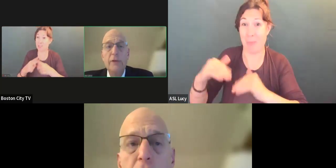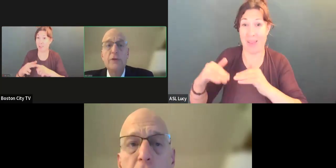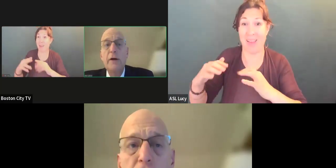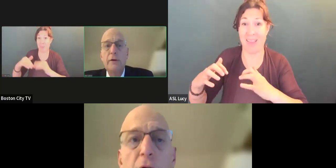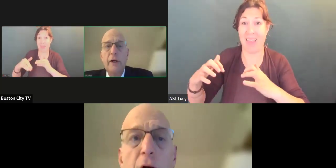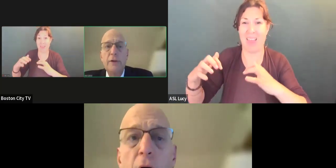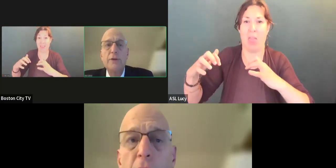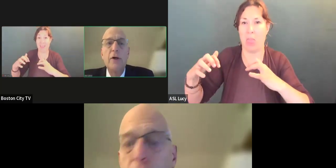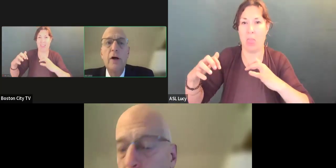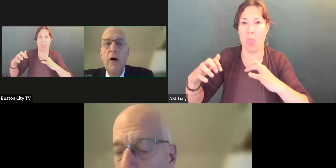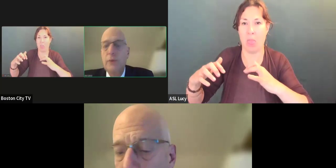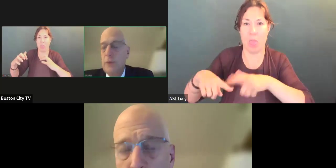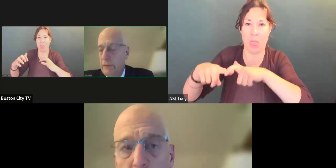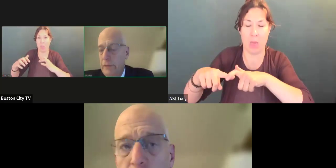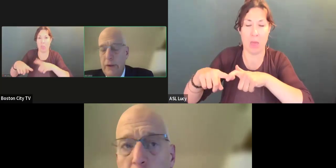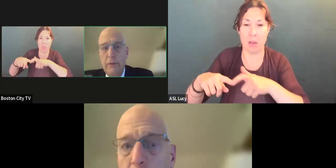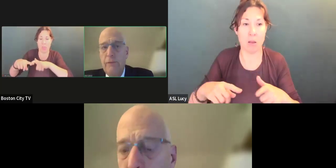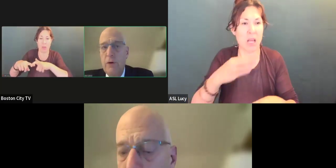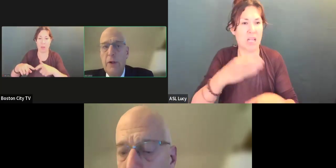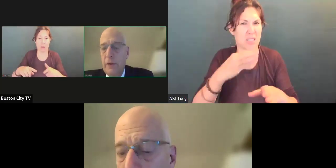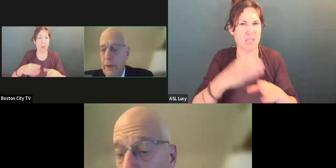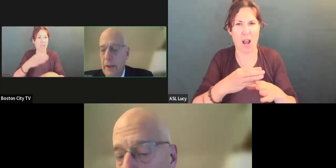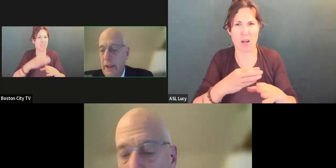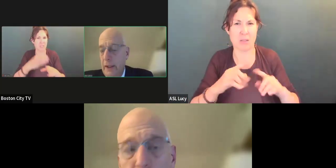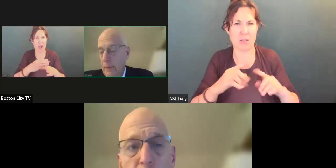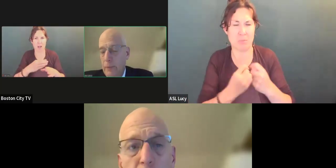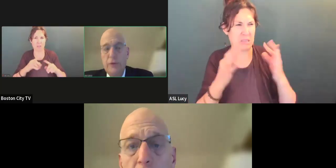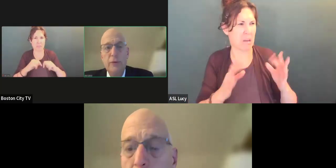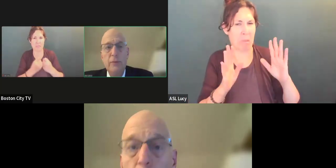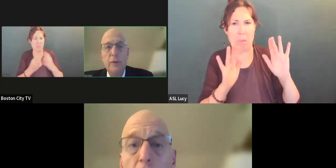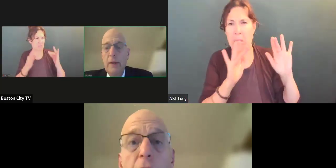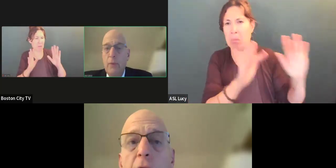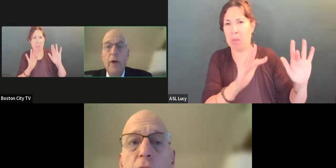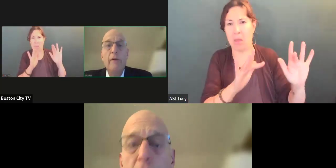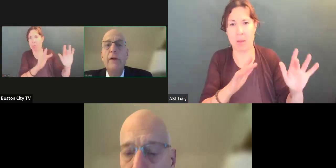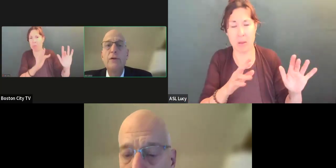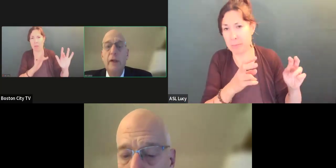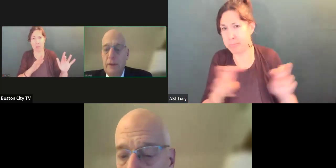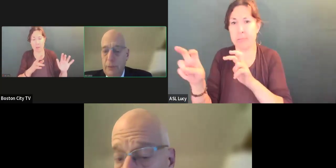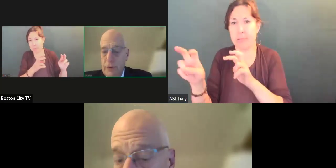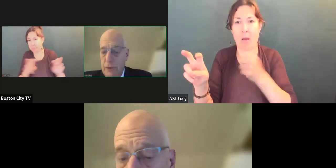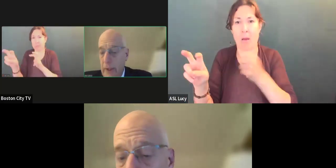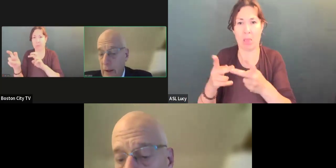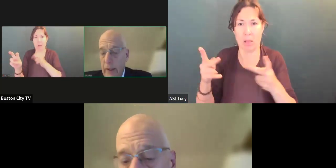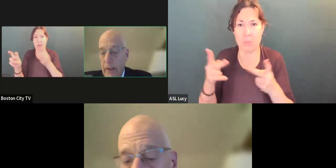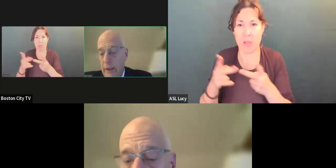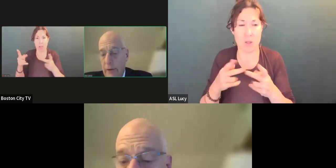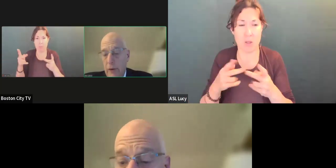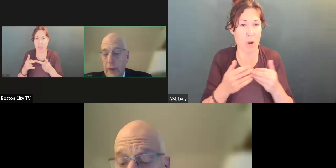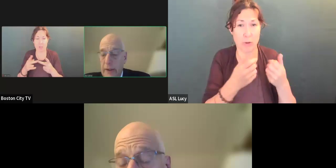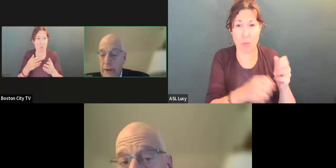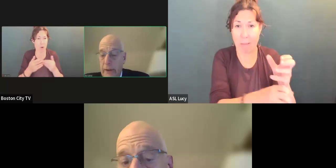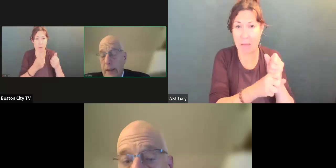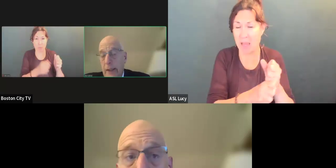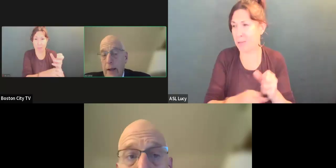soccer investors can go on to another venue, form another entity, and pursue whatever they're trying to pursue here in another